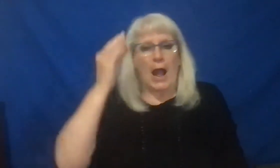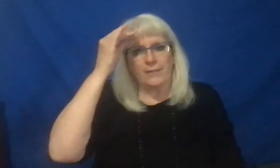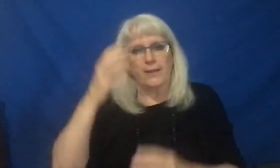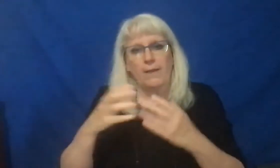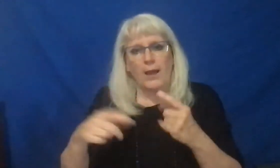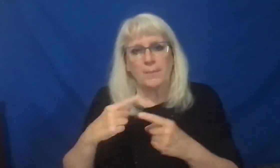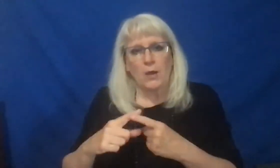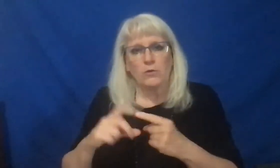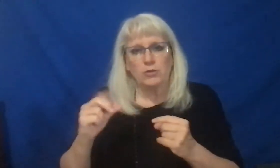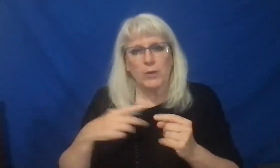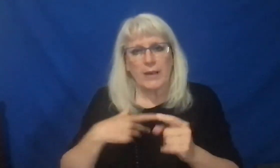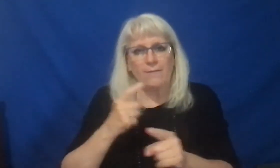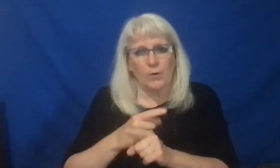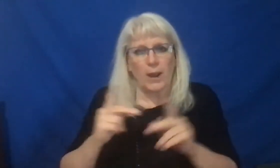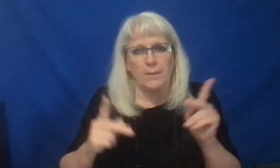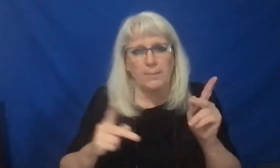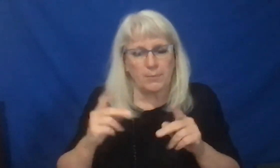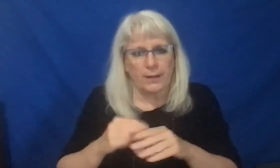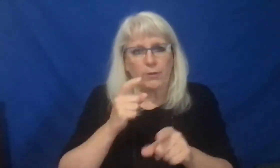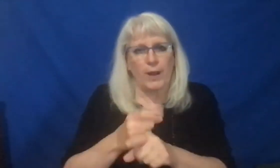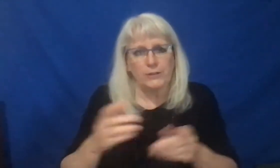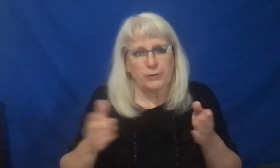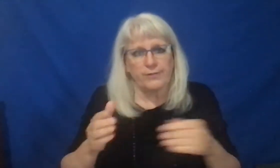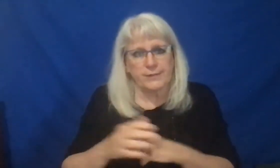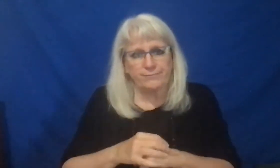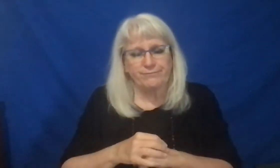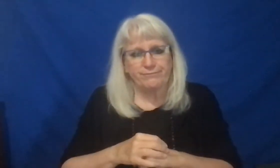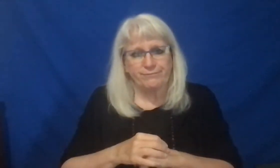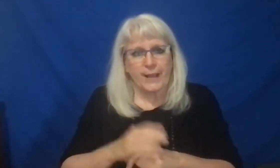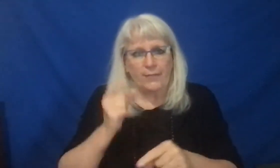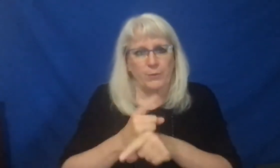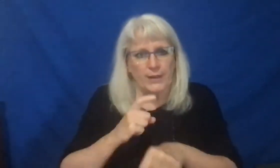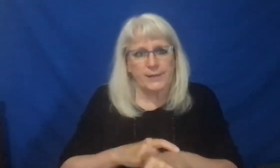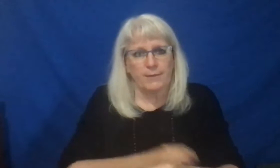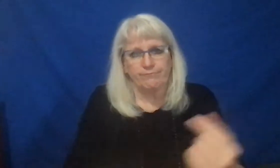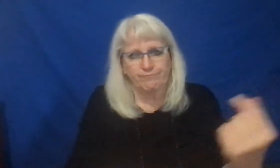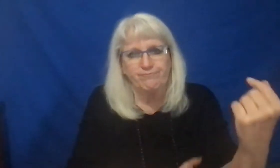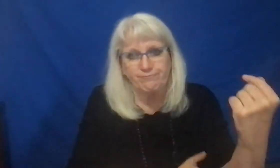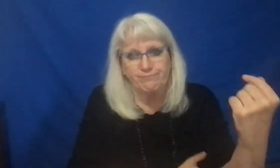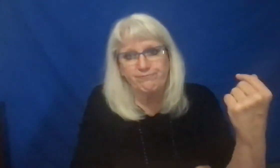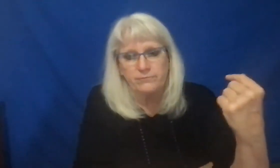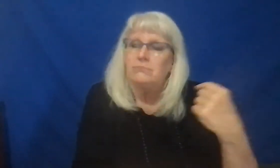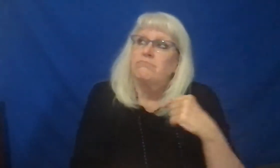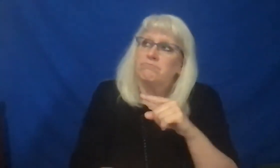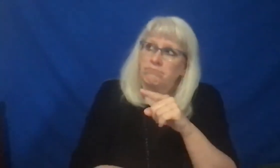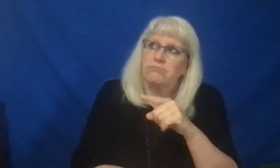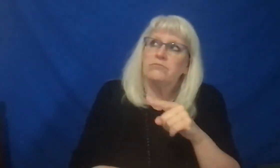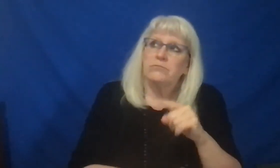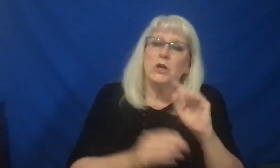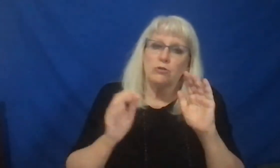we have the right people in the right service at the right time? And I thought that that was a really great answer for someone who